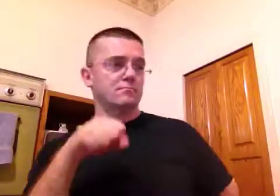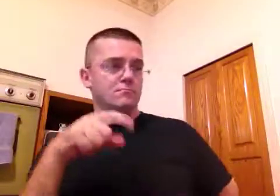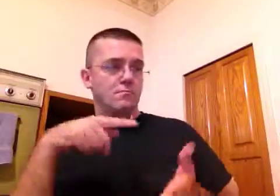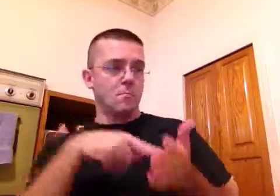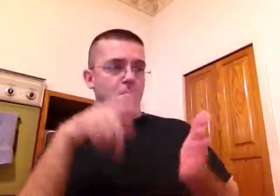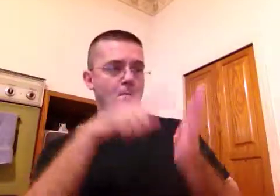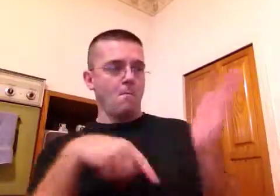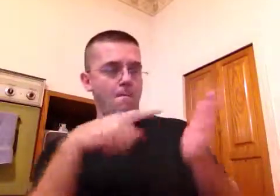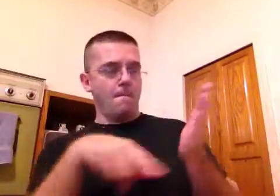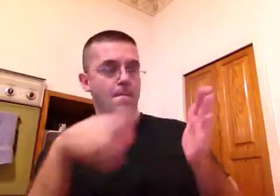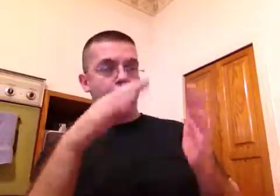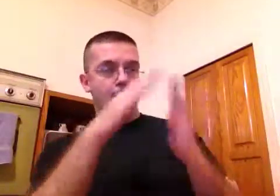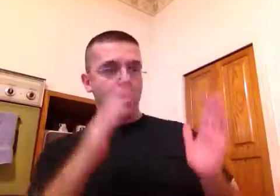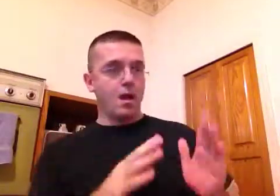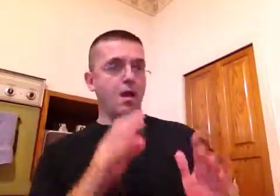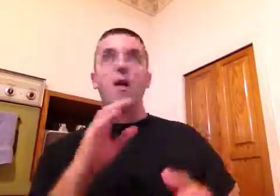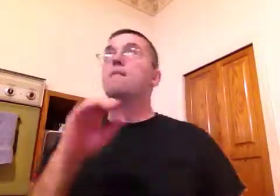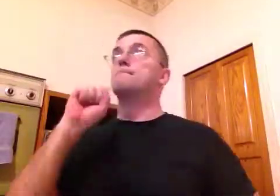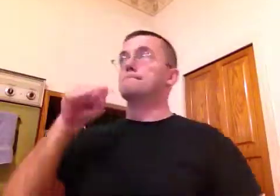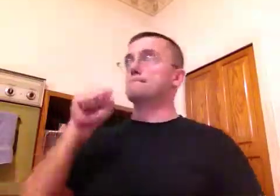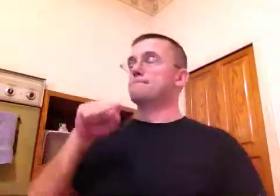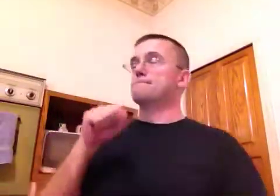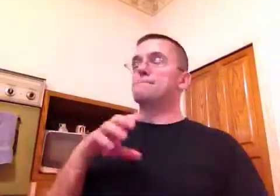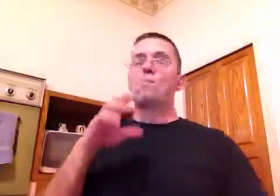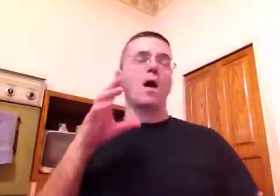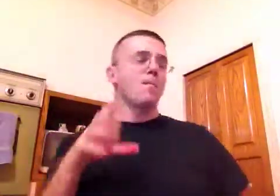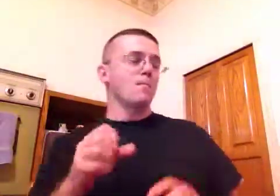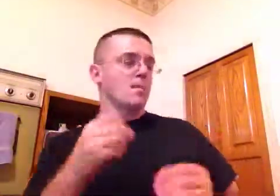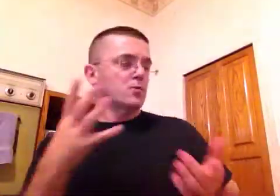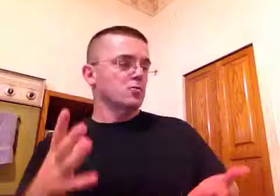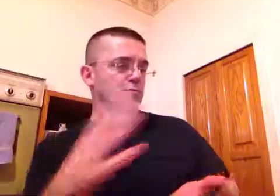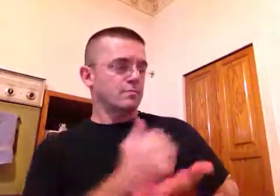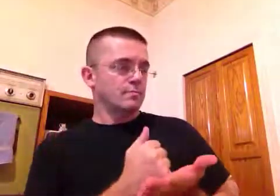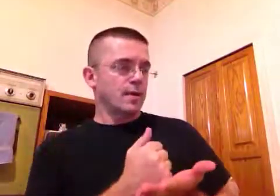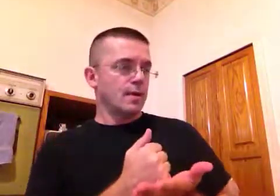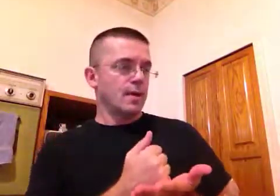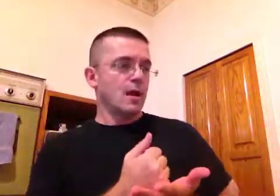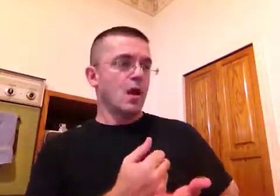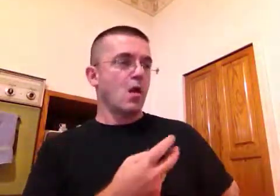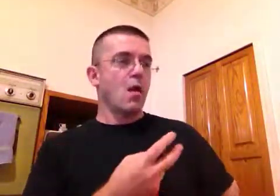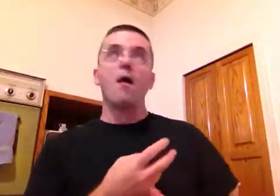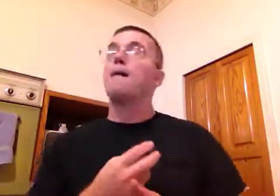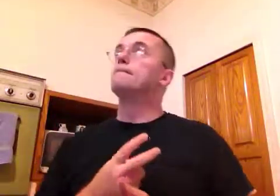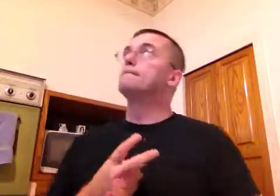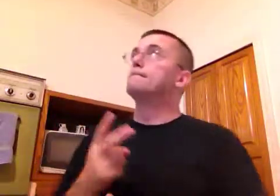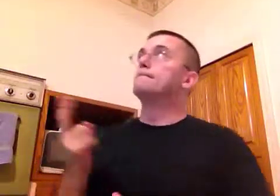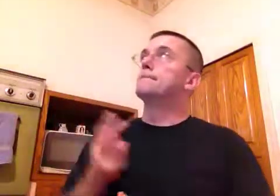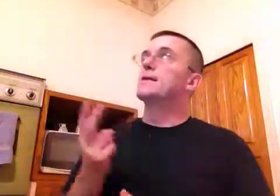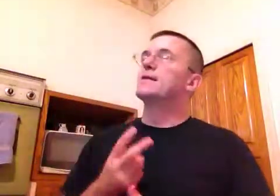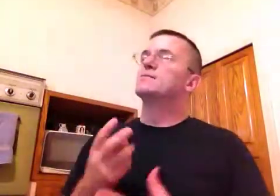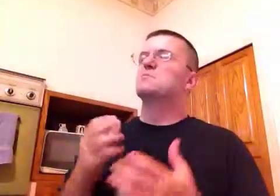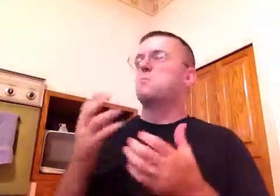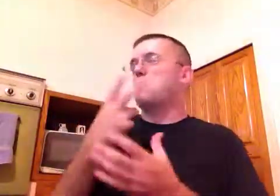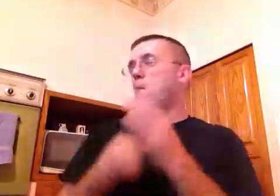Way to go. Excellent. And your household income's what? Together with my husband and I both is